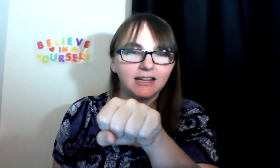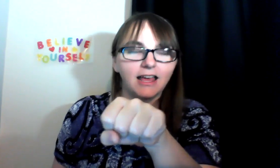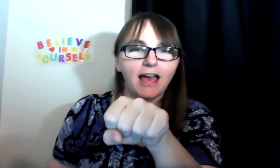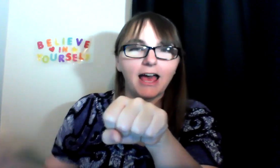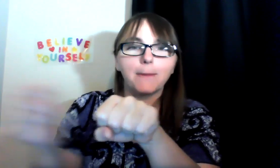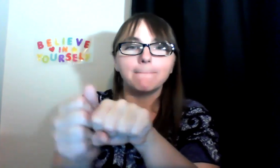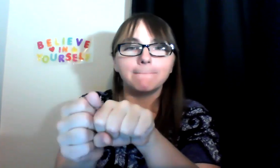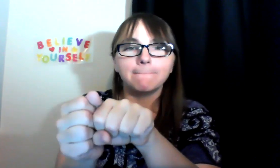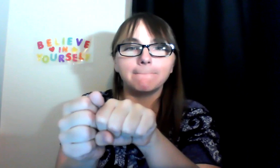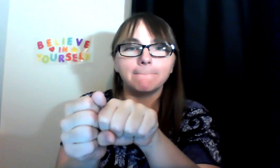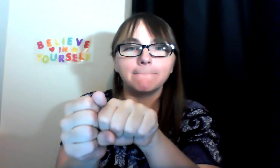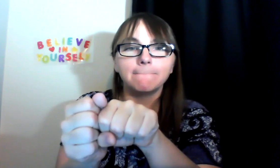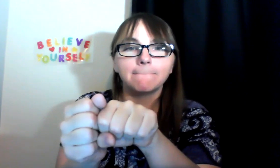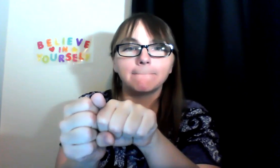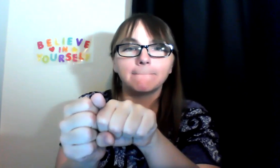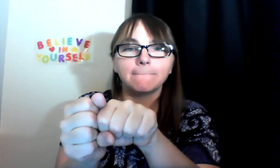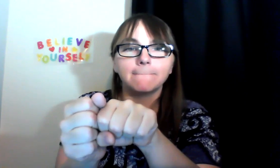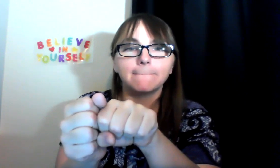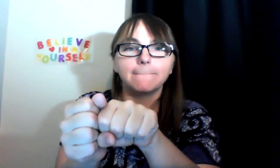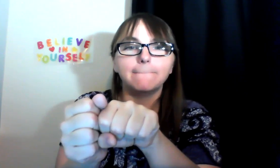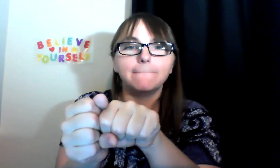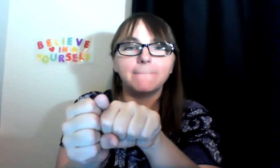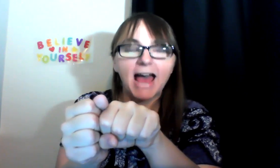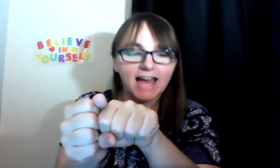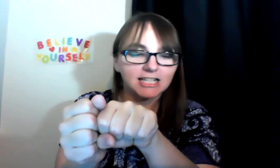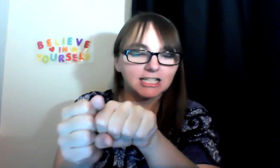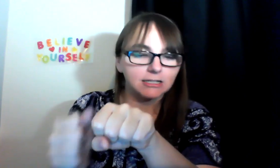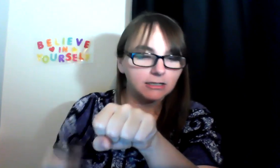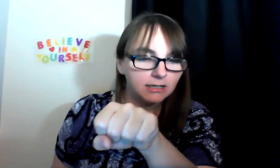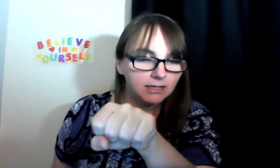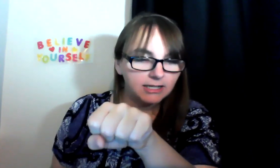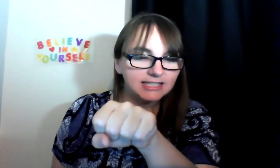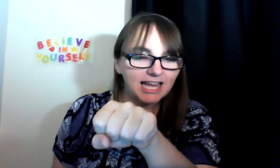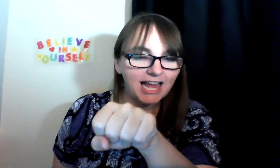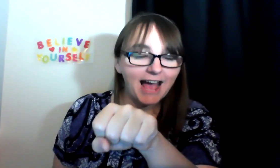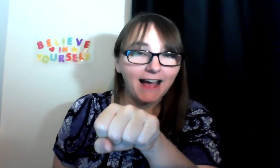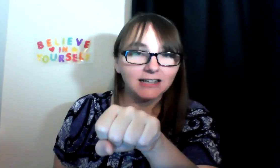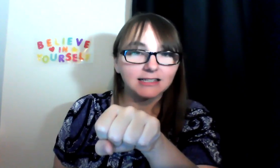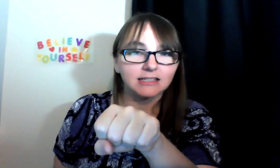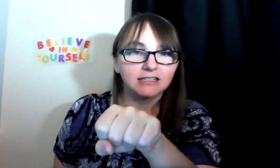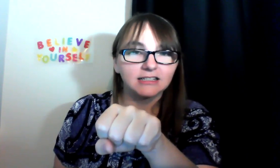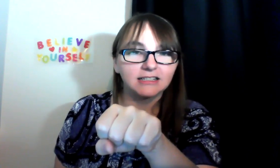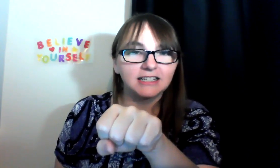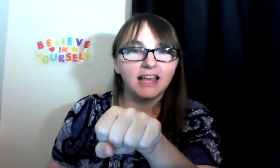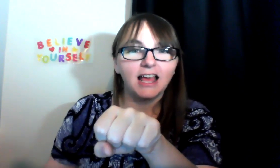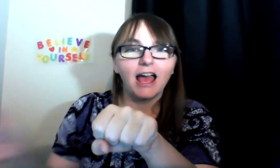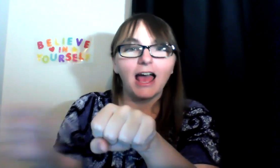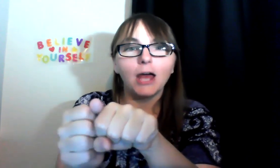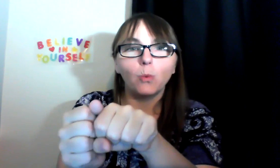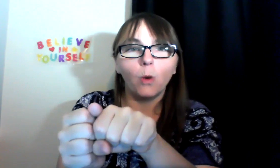Add m. Mat. Say axe. Add w.